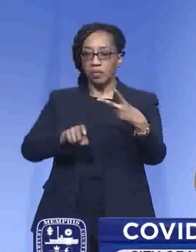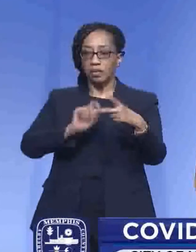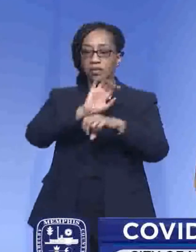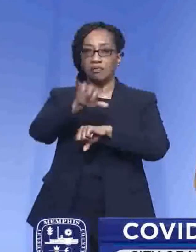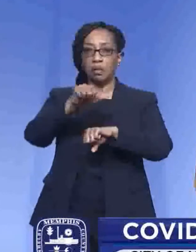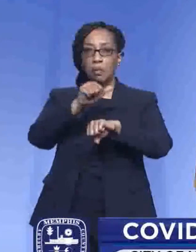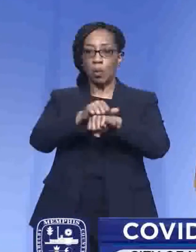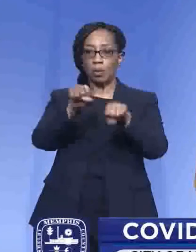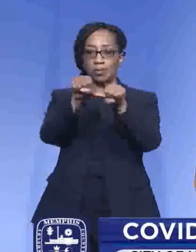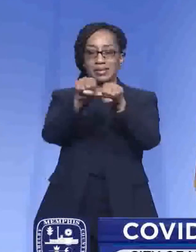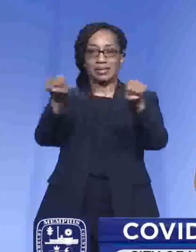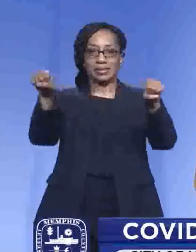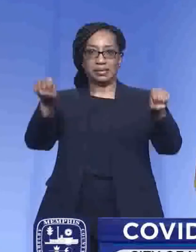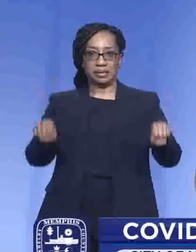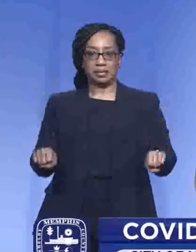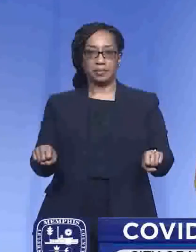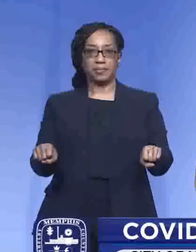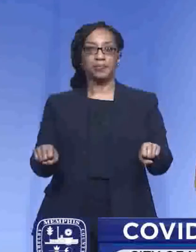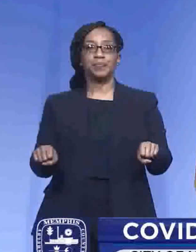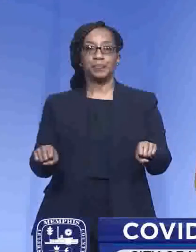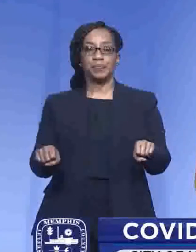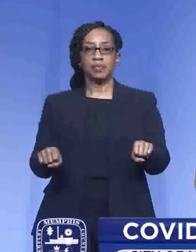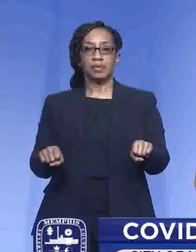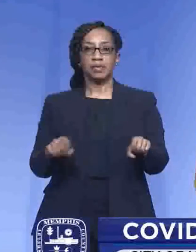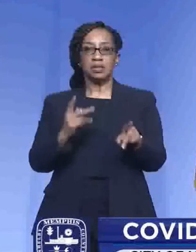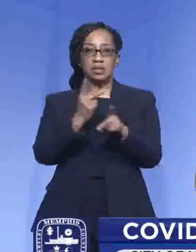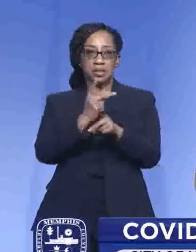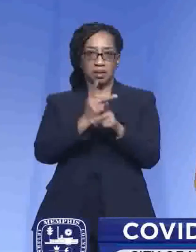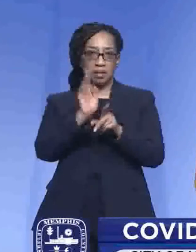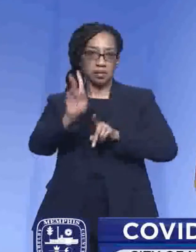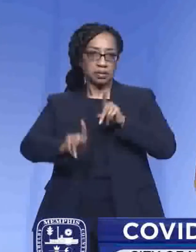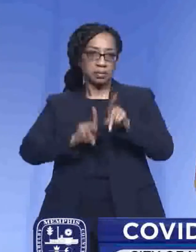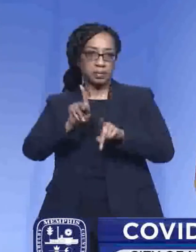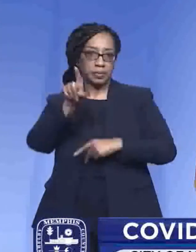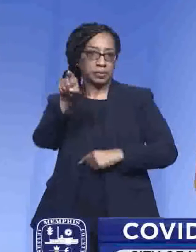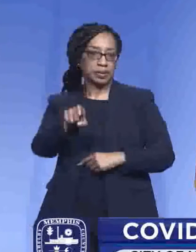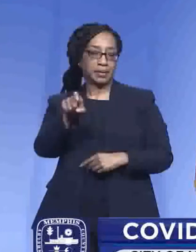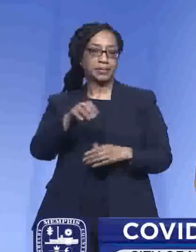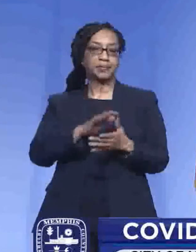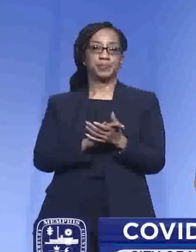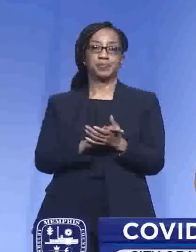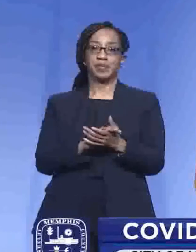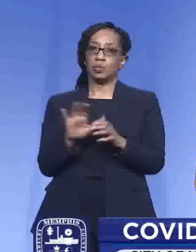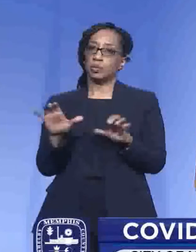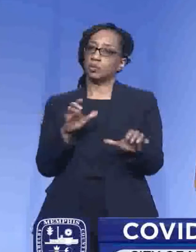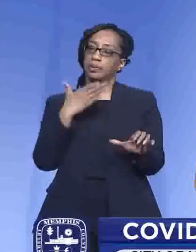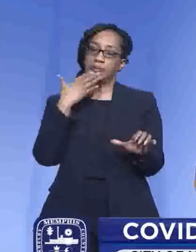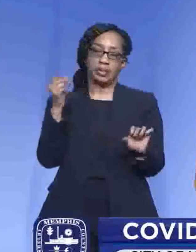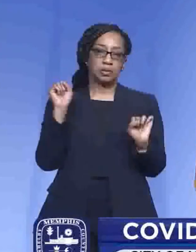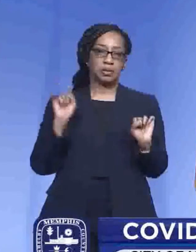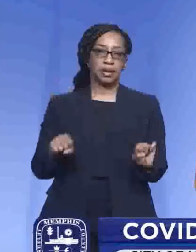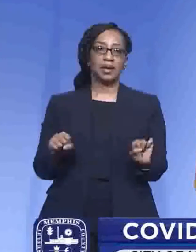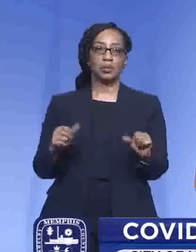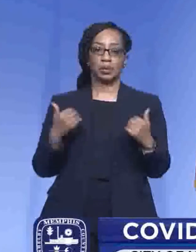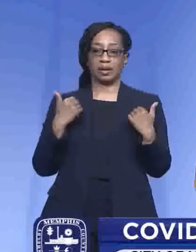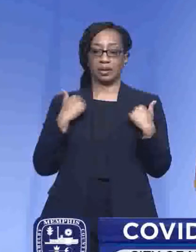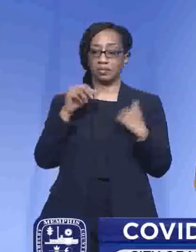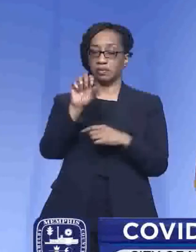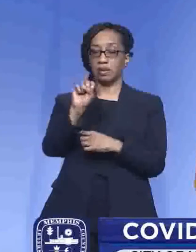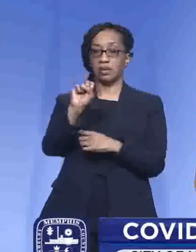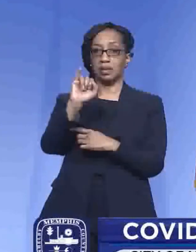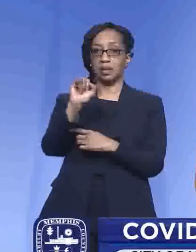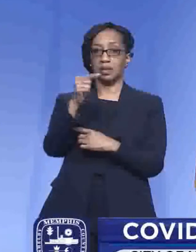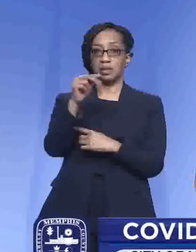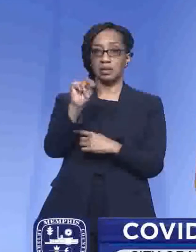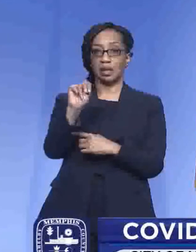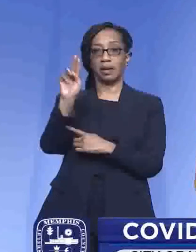system that meets the needs of the public. We have been doing the best that we can with the Sign Up Genius. That was a